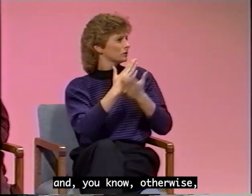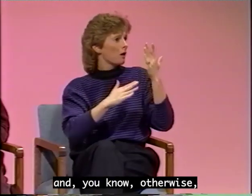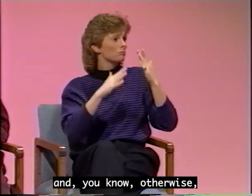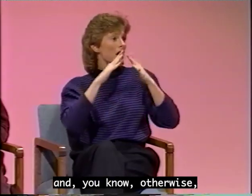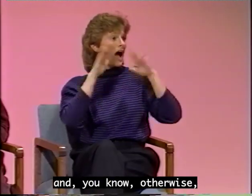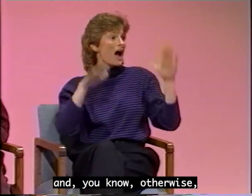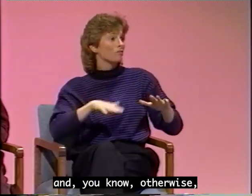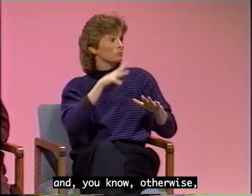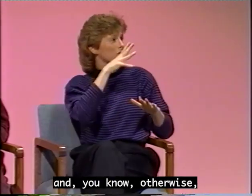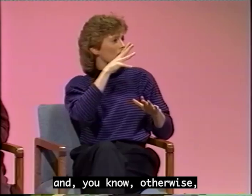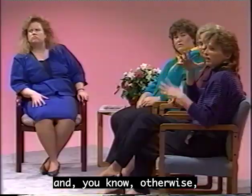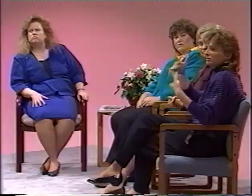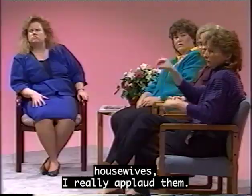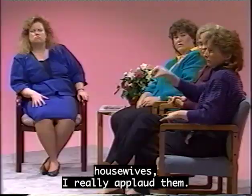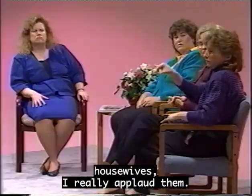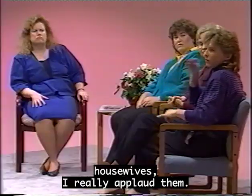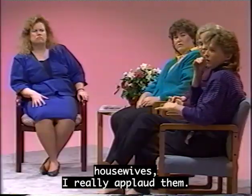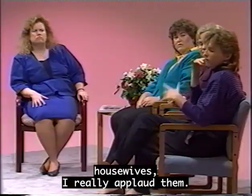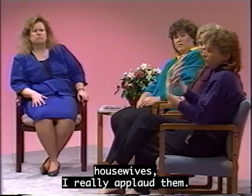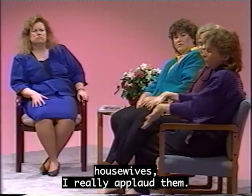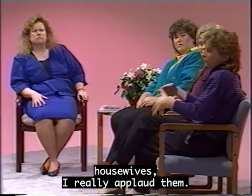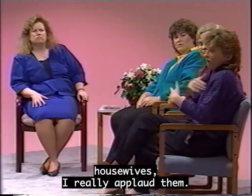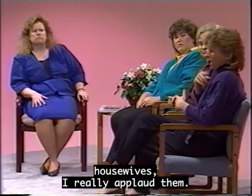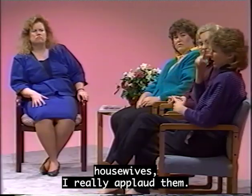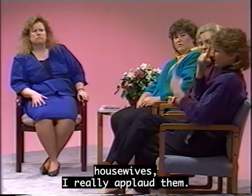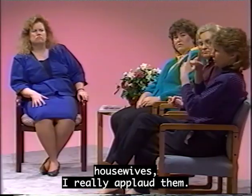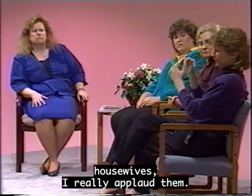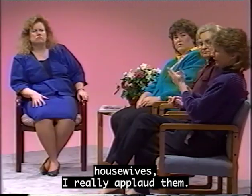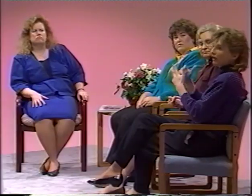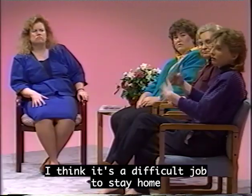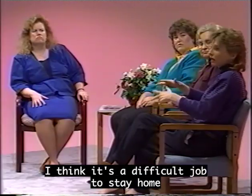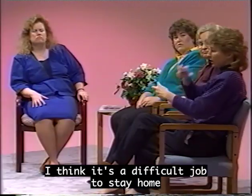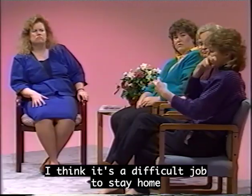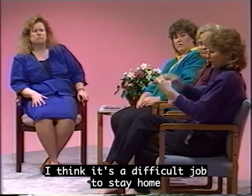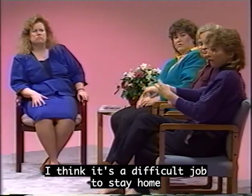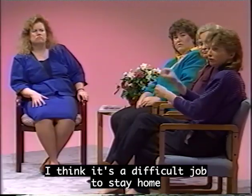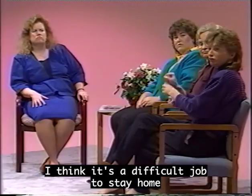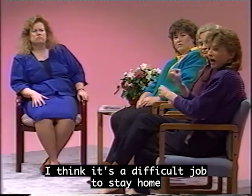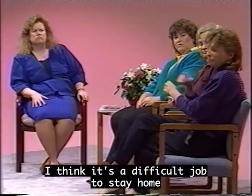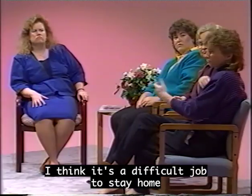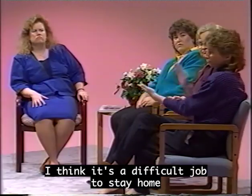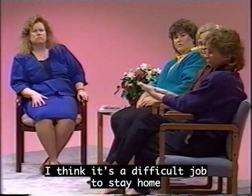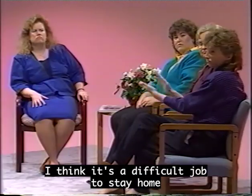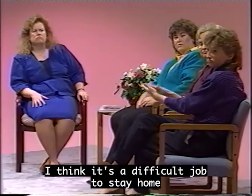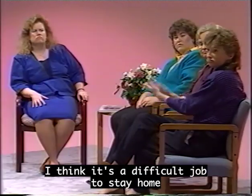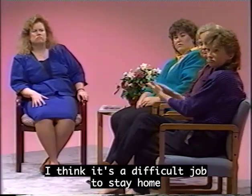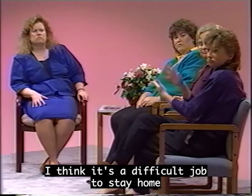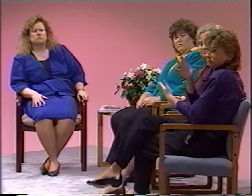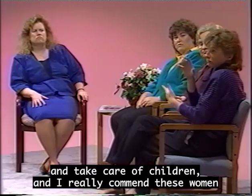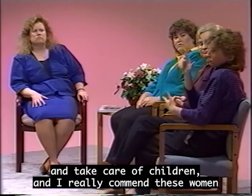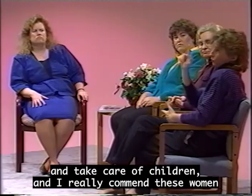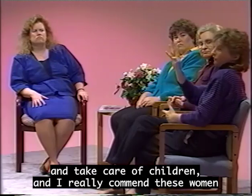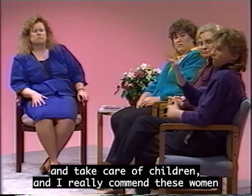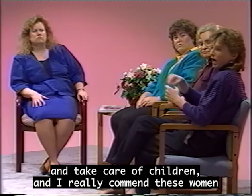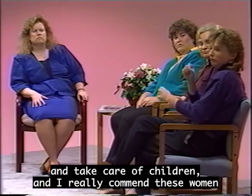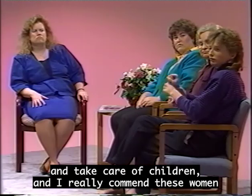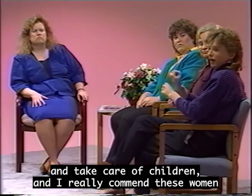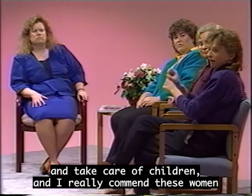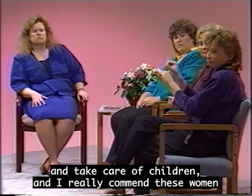And otherwise, housewives, I really applaud them. I think it's a difficult job to stay home and take care of children, and I